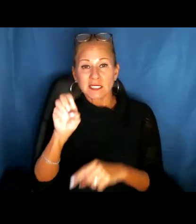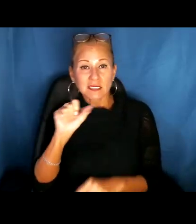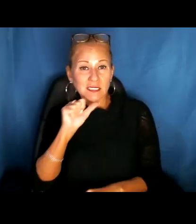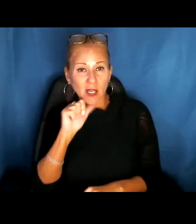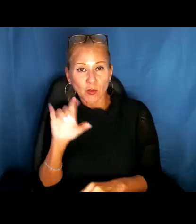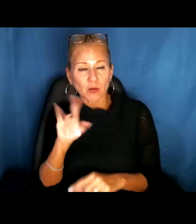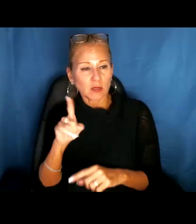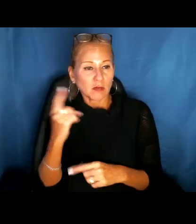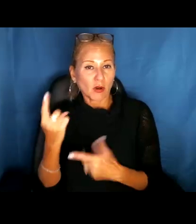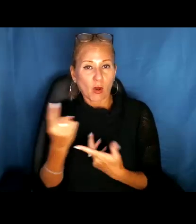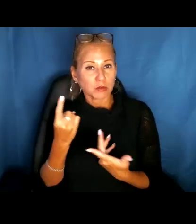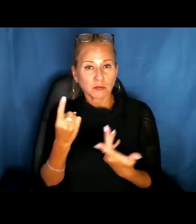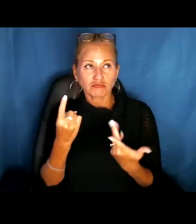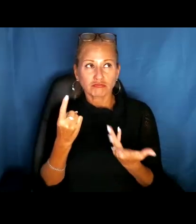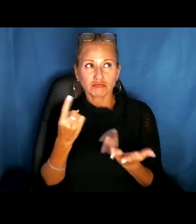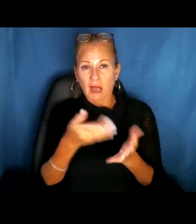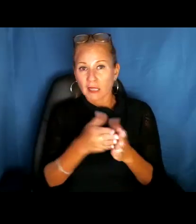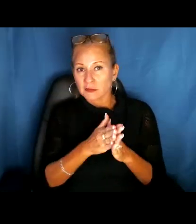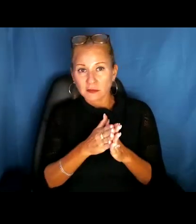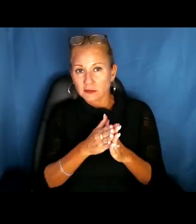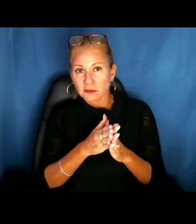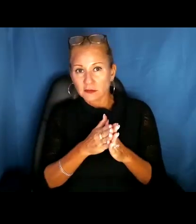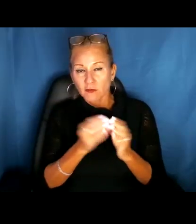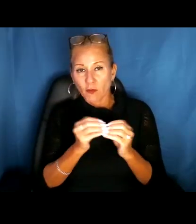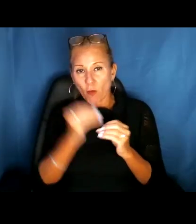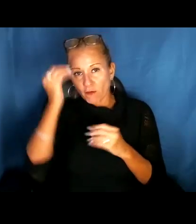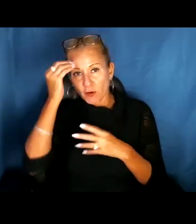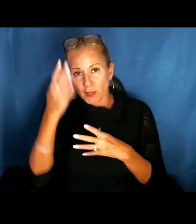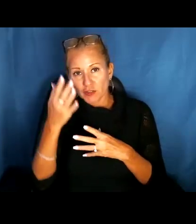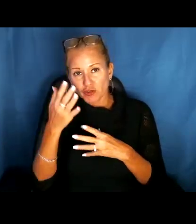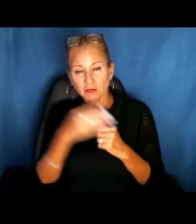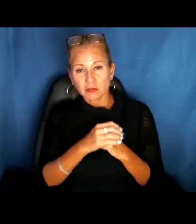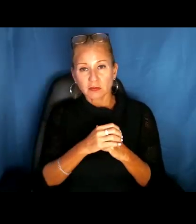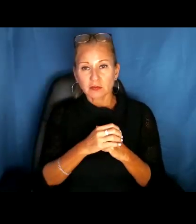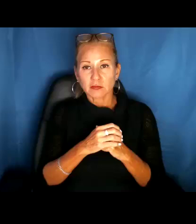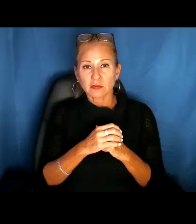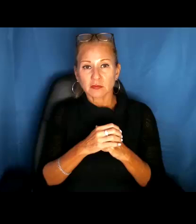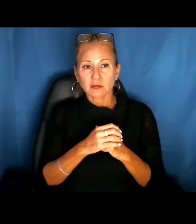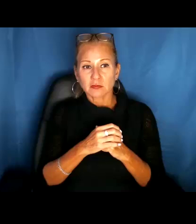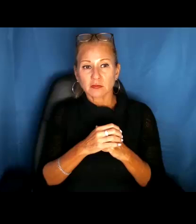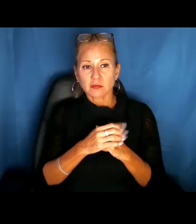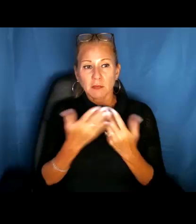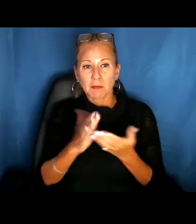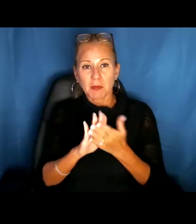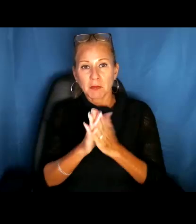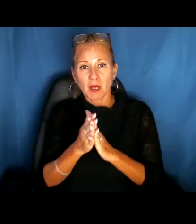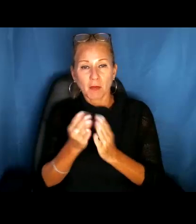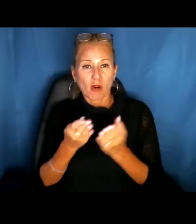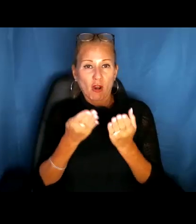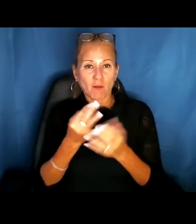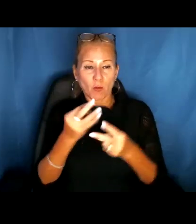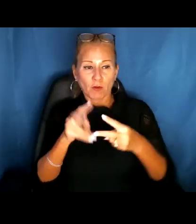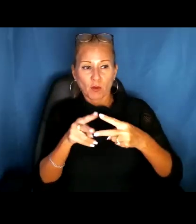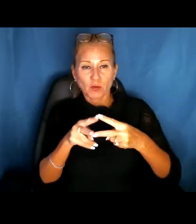they can always, you know, ask for more information on this and maybe become and offer one of these